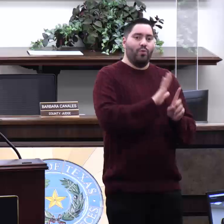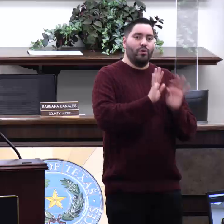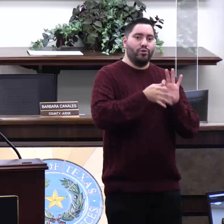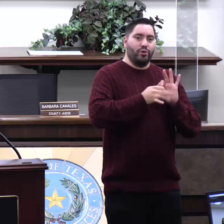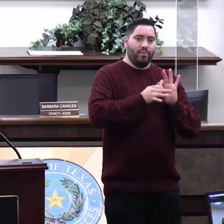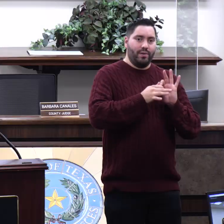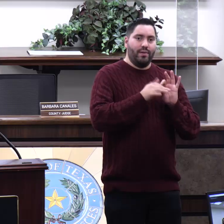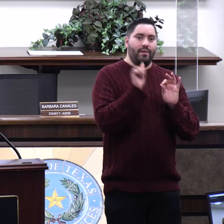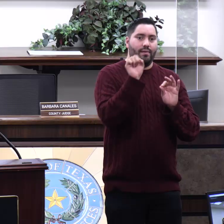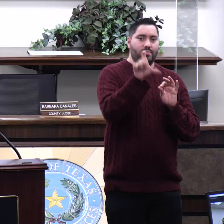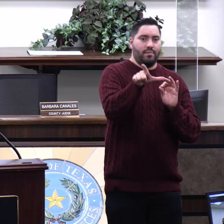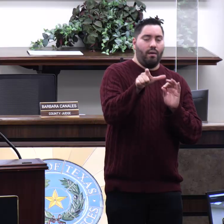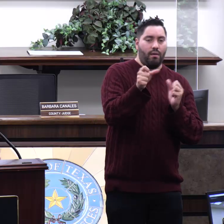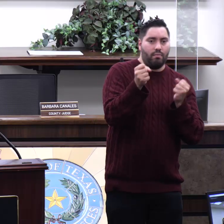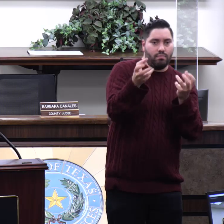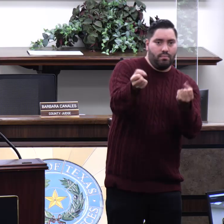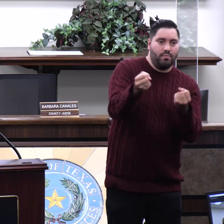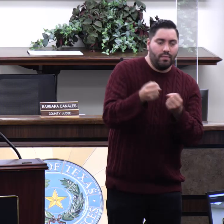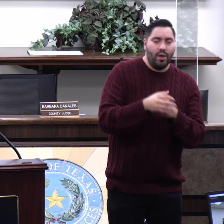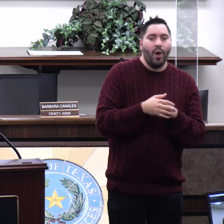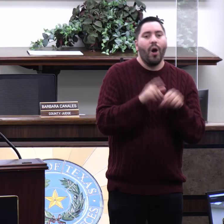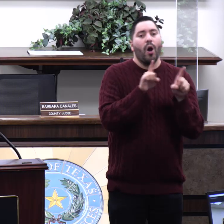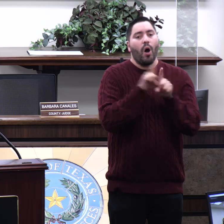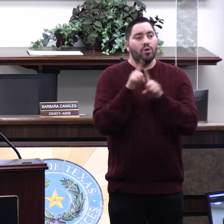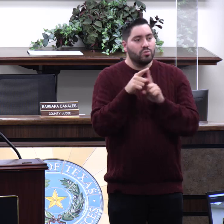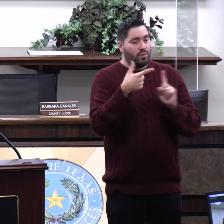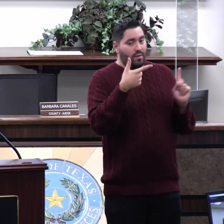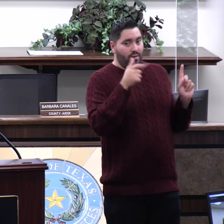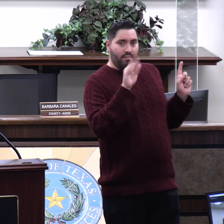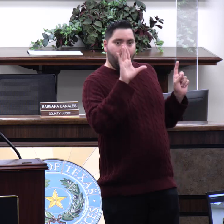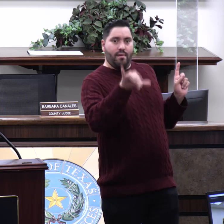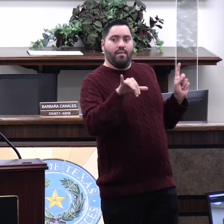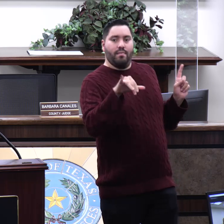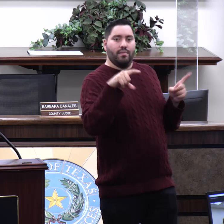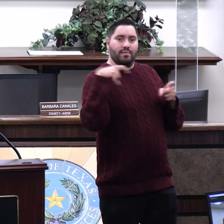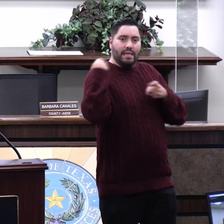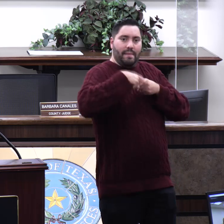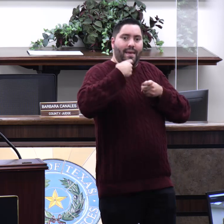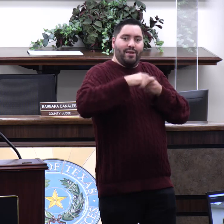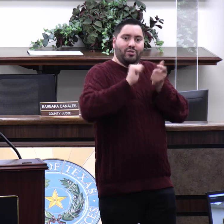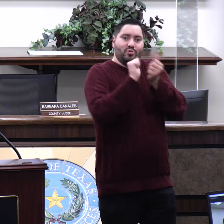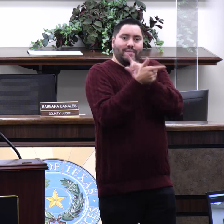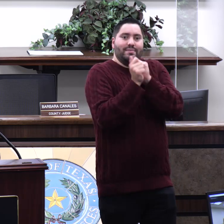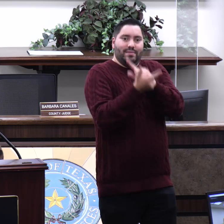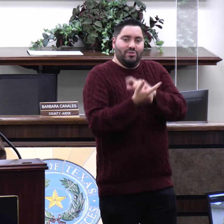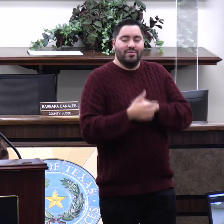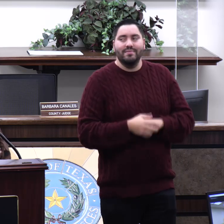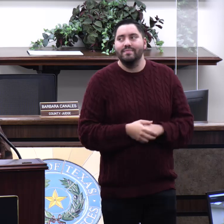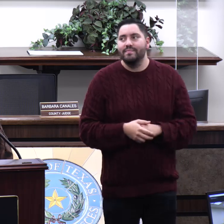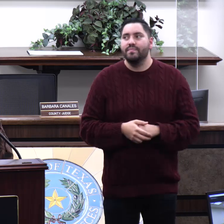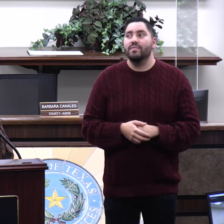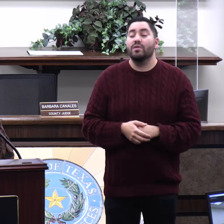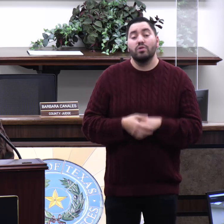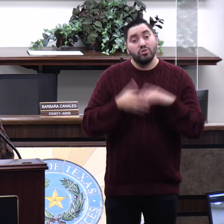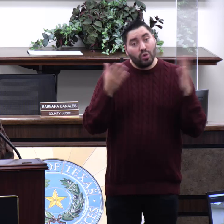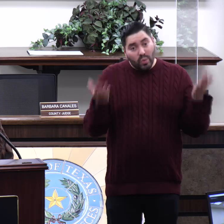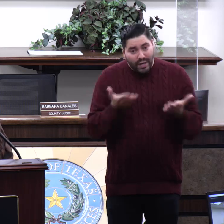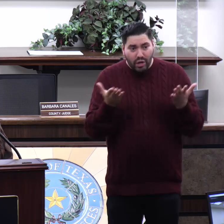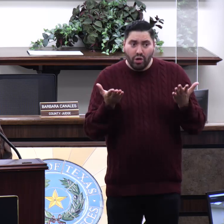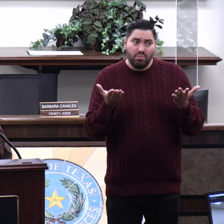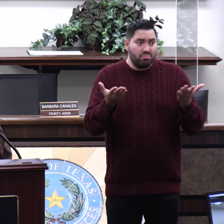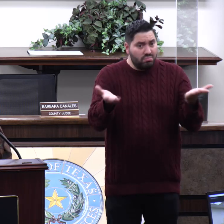translation in American Sign Language, as well as to Gabi for translating in Spanish. And so we're here to help answer